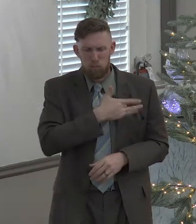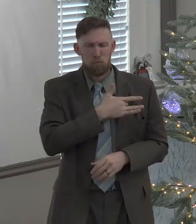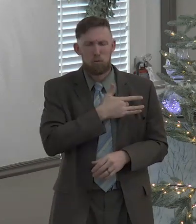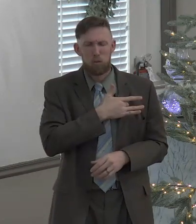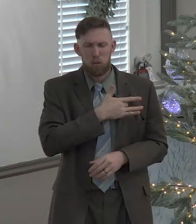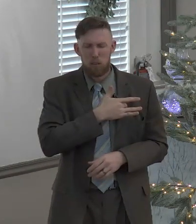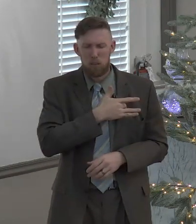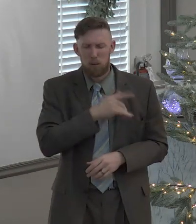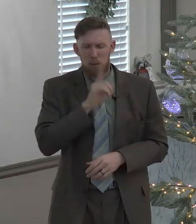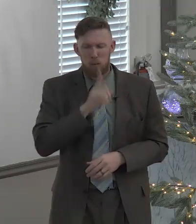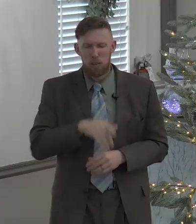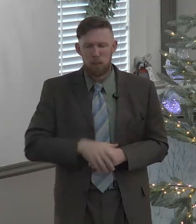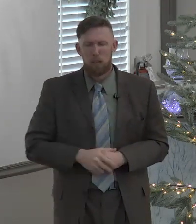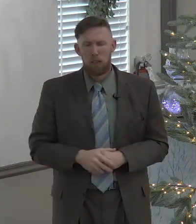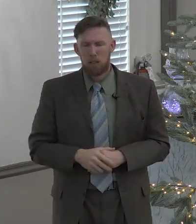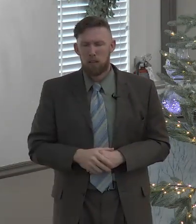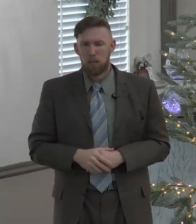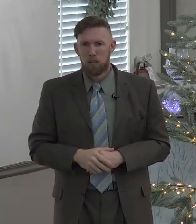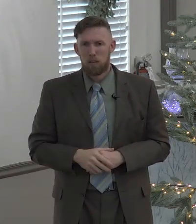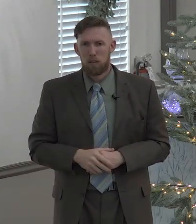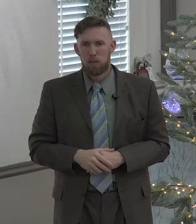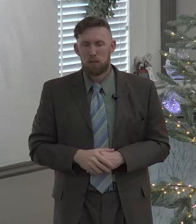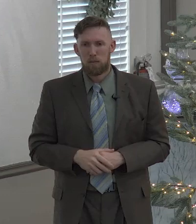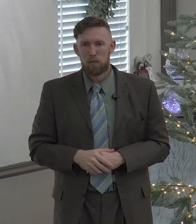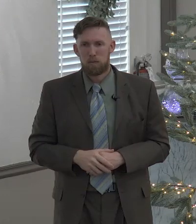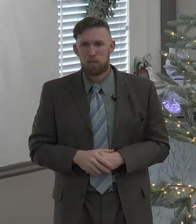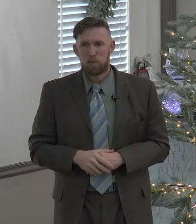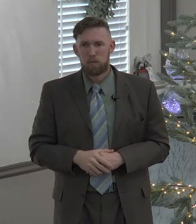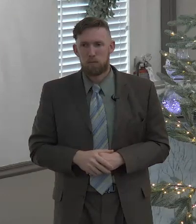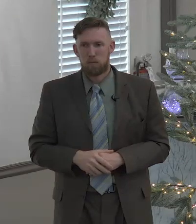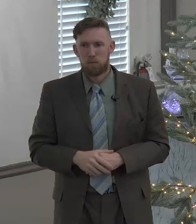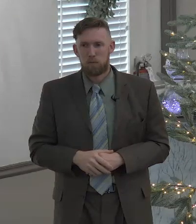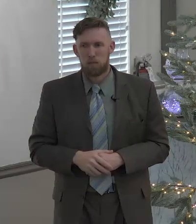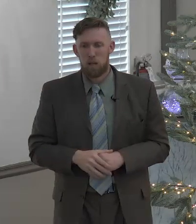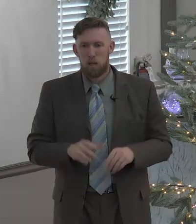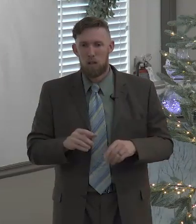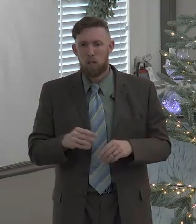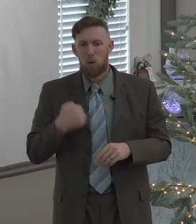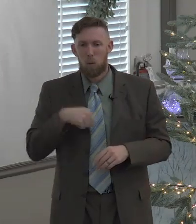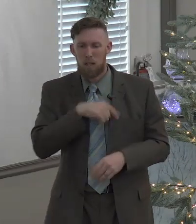But it rings hollow, doesn't it? Let's be honest, it rings hollow, doesn't it?